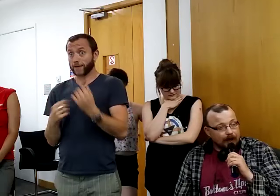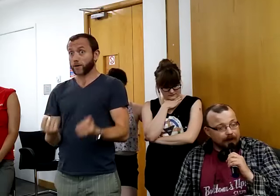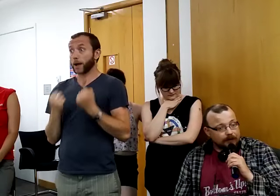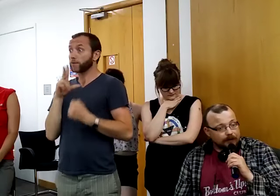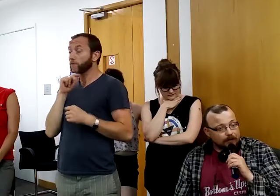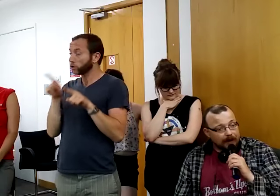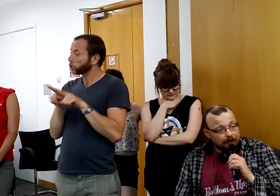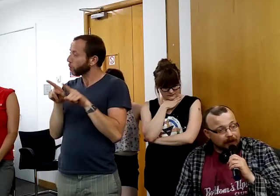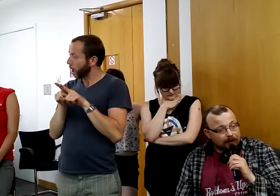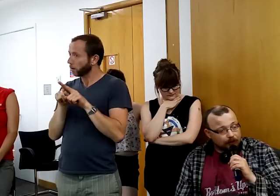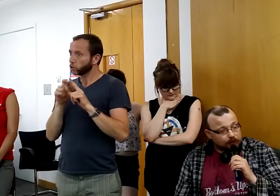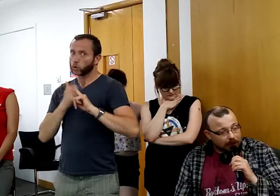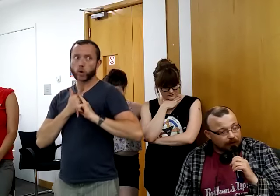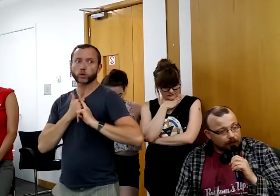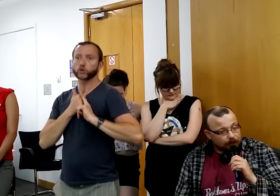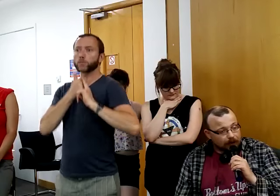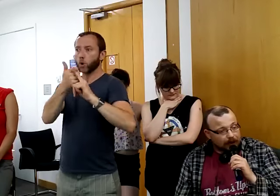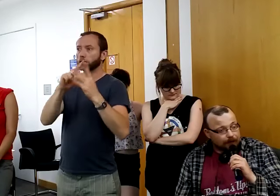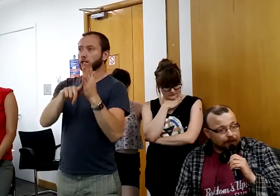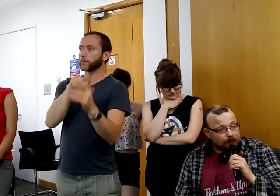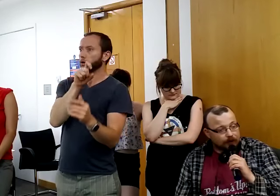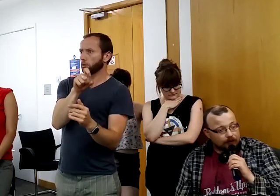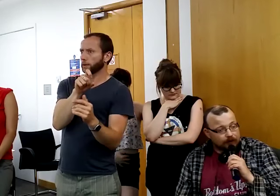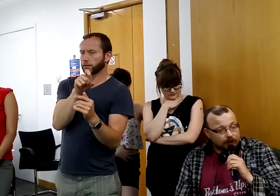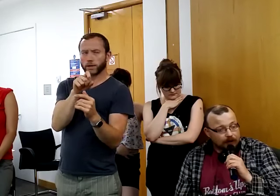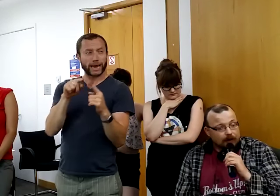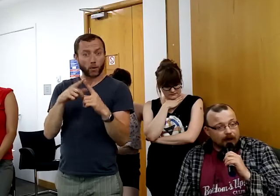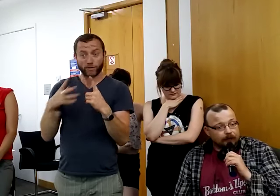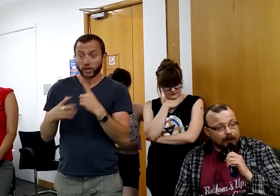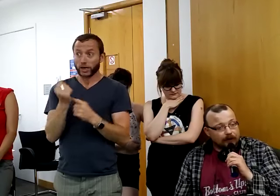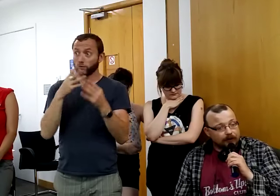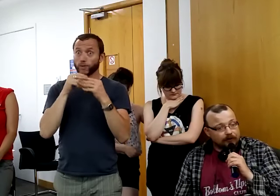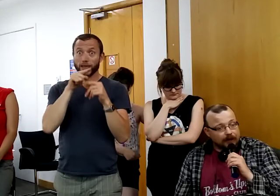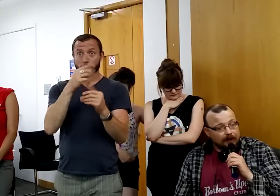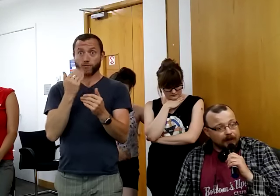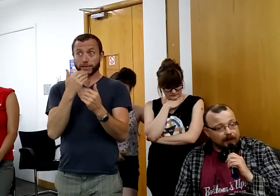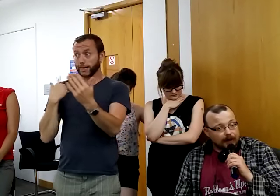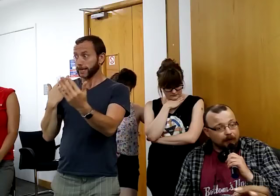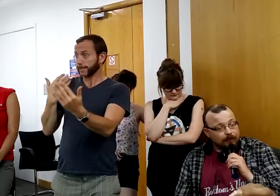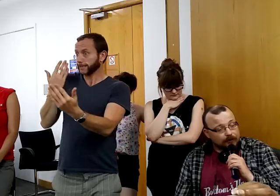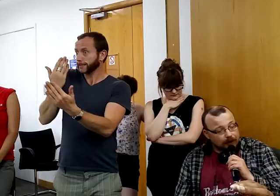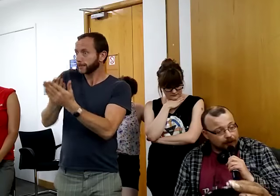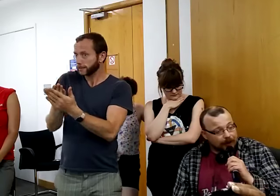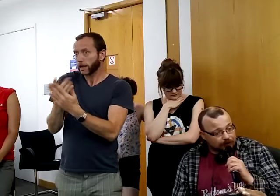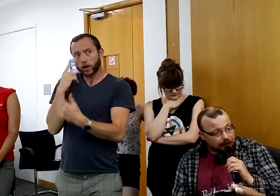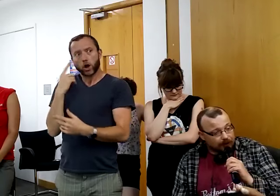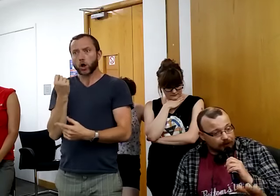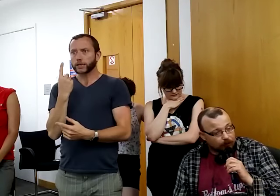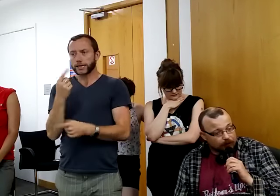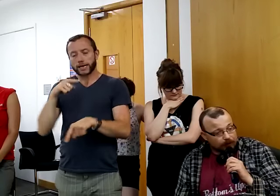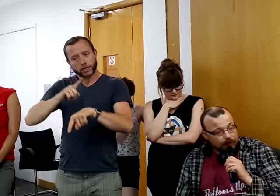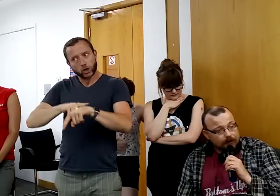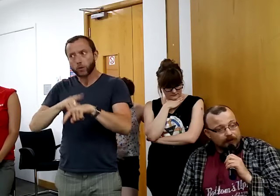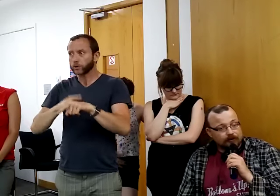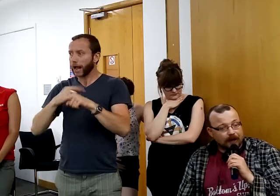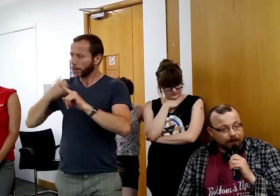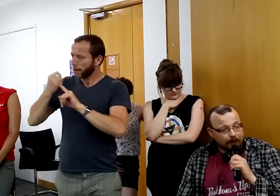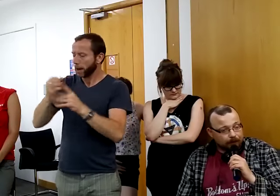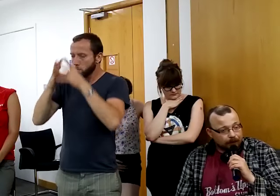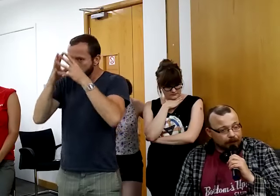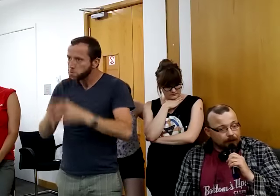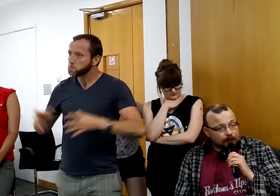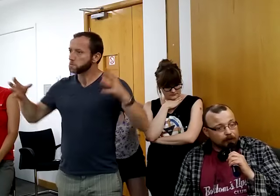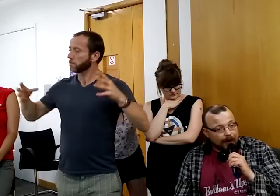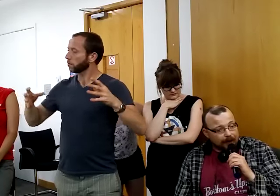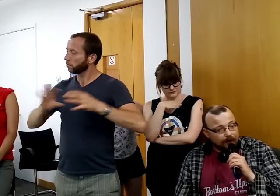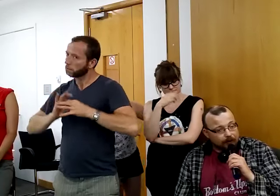people, and the many miles we have travelled over the last few years, and really understand that now is the time to escalate that work, to step